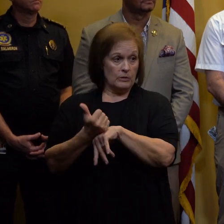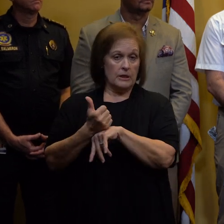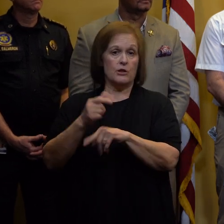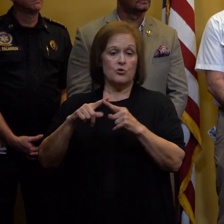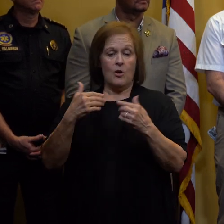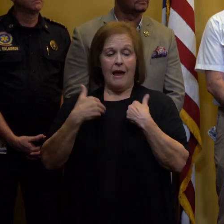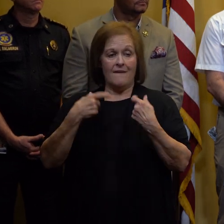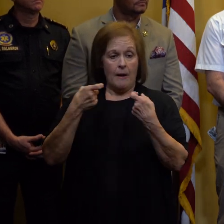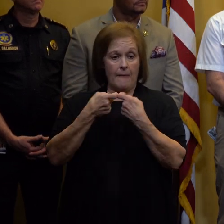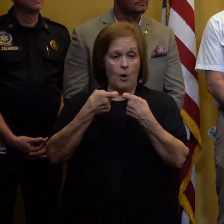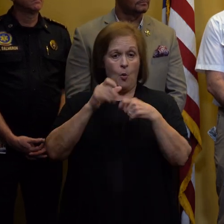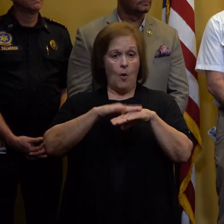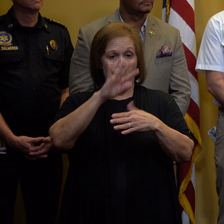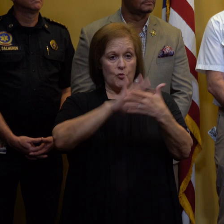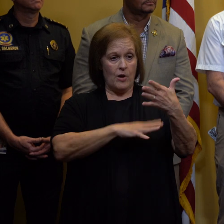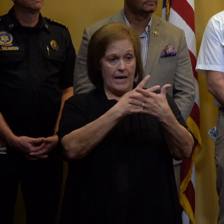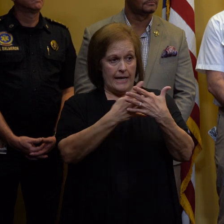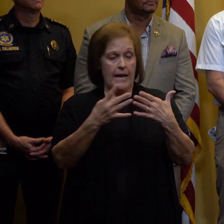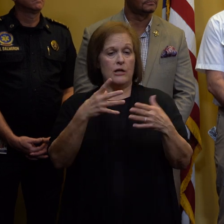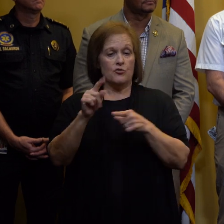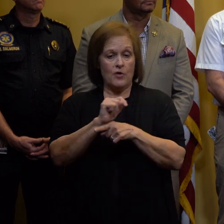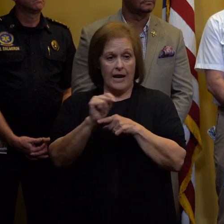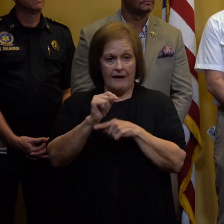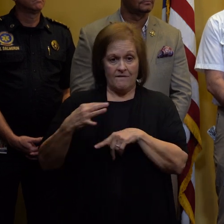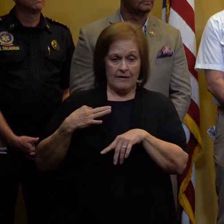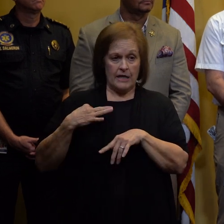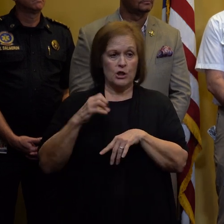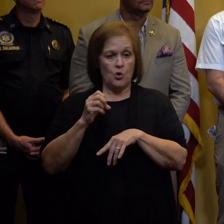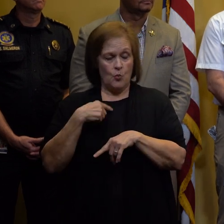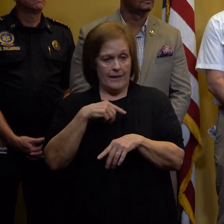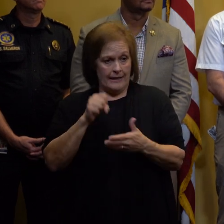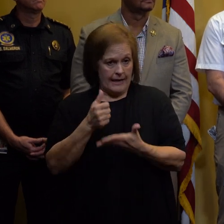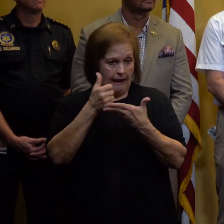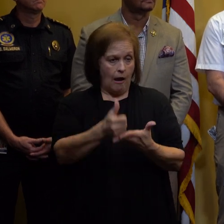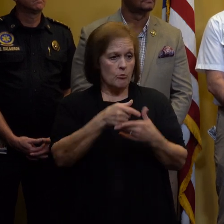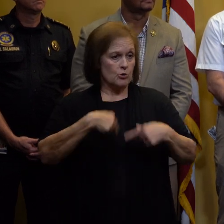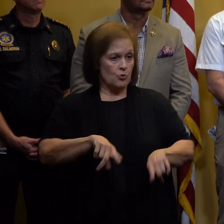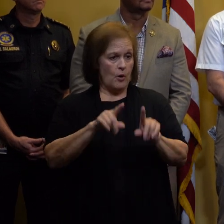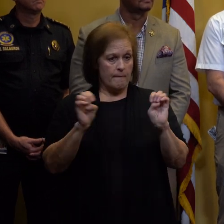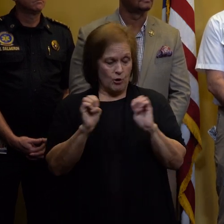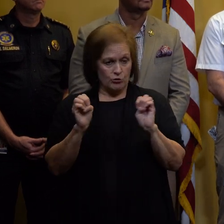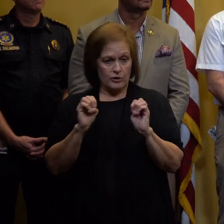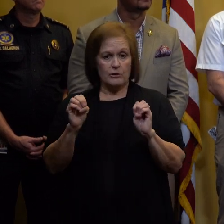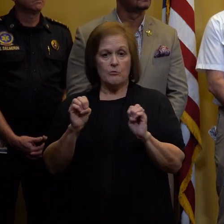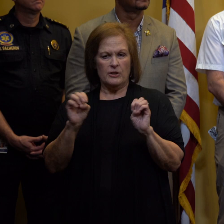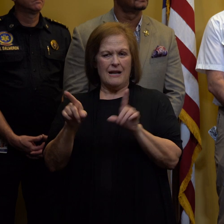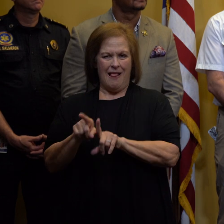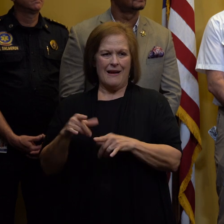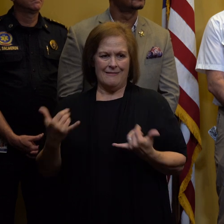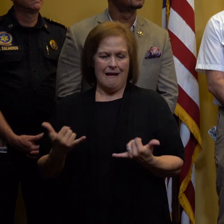power independent of the grid and have trained volunteer teams so that we can respond in times of emergencies like